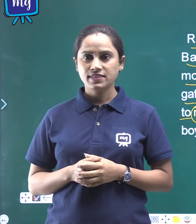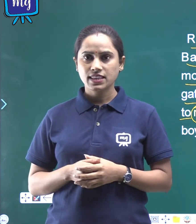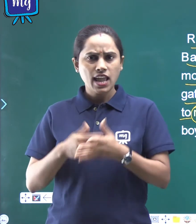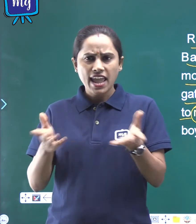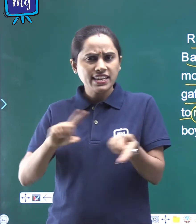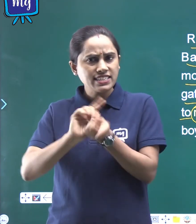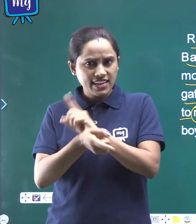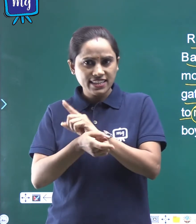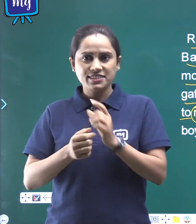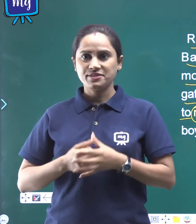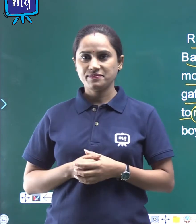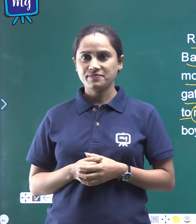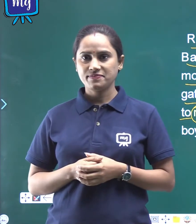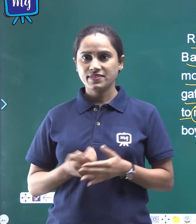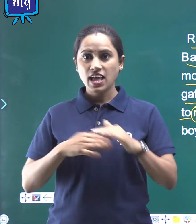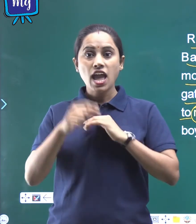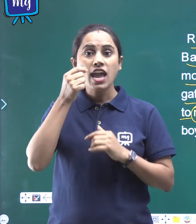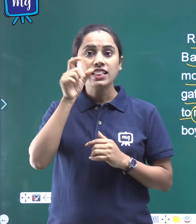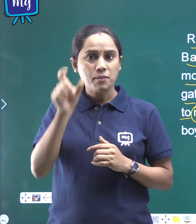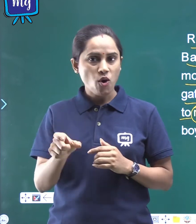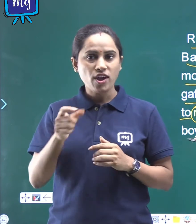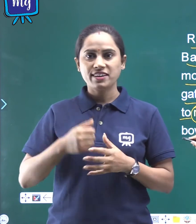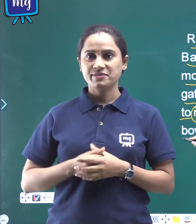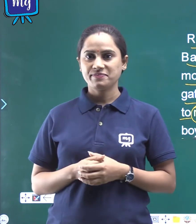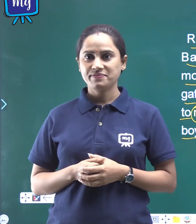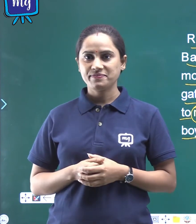any change in the boy.